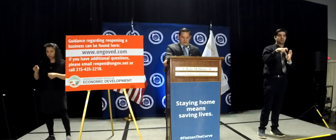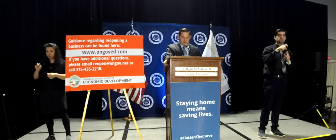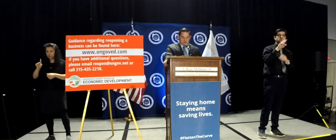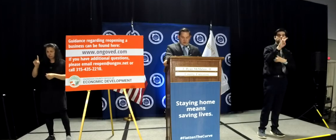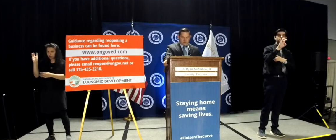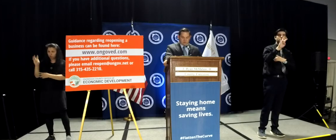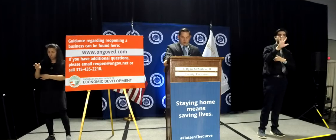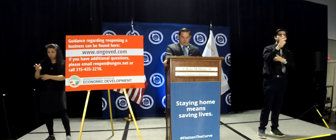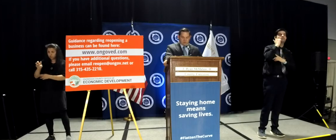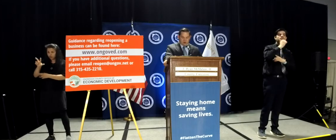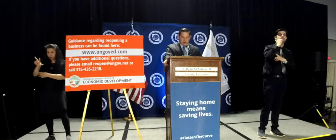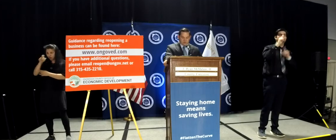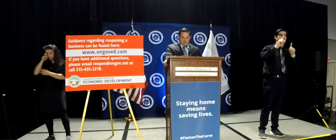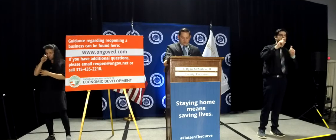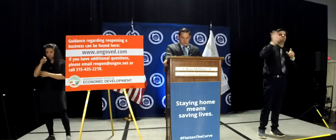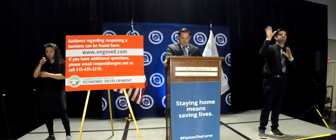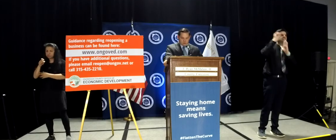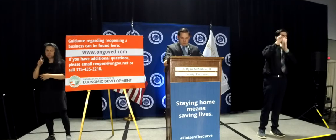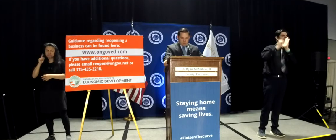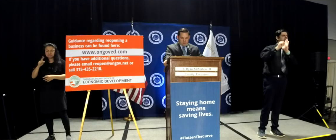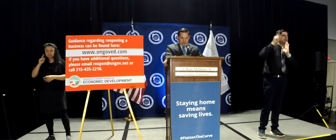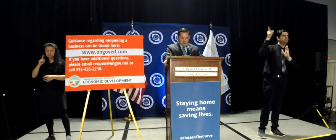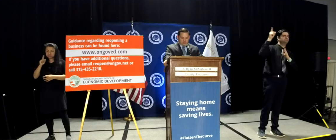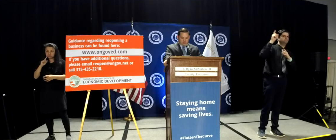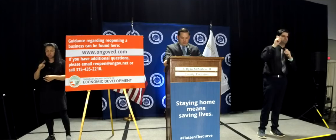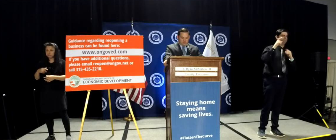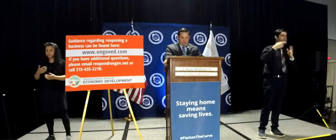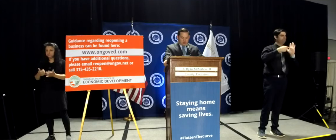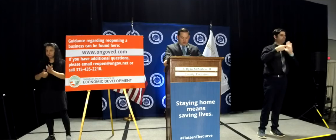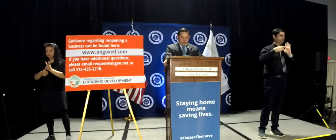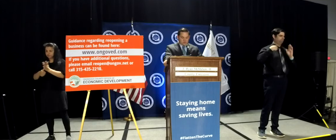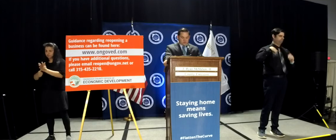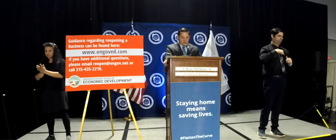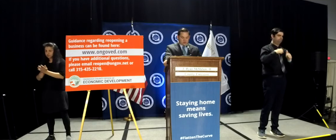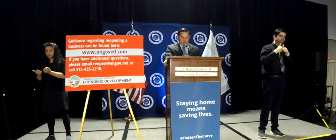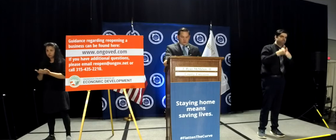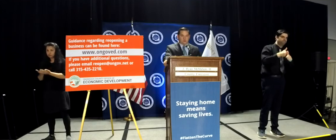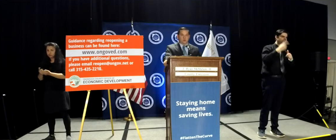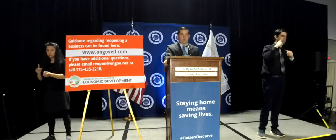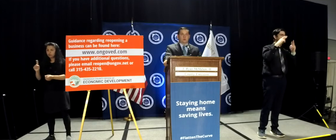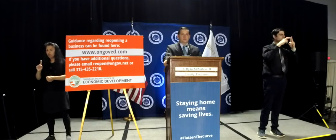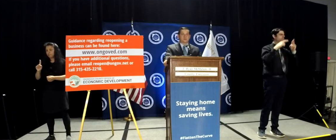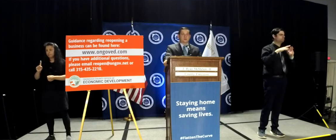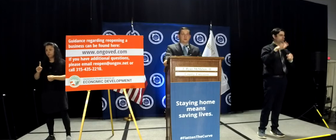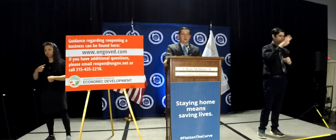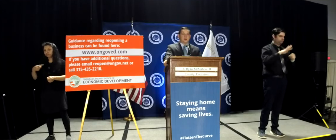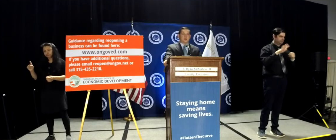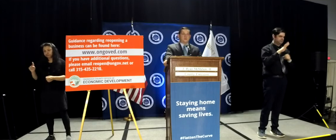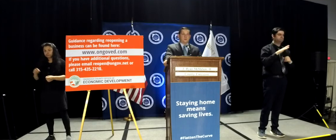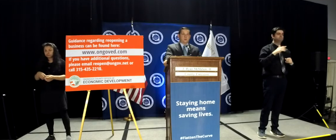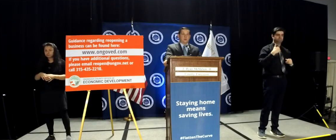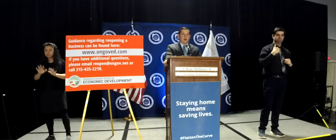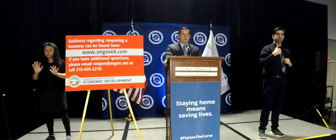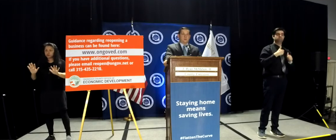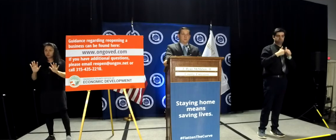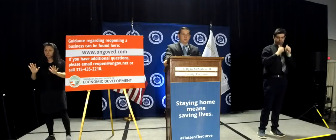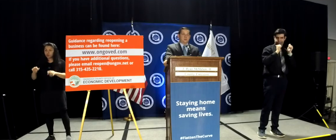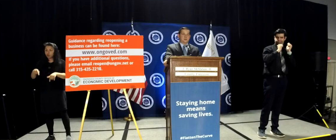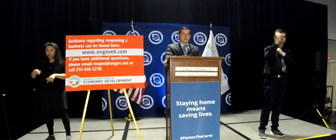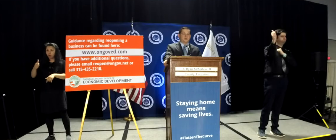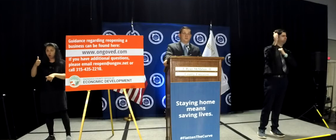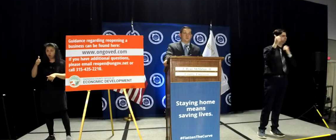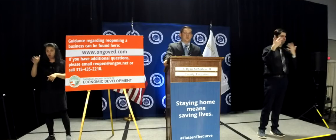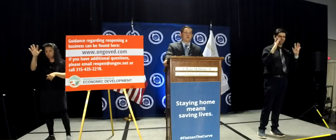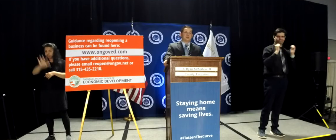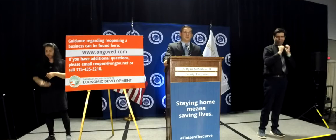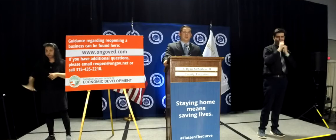1,829 tests from all of our partners. Again, I want to thank all of our partners in our Central New York region for really helping put